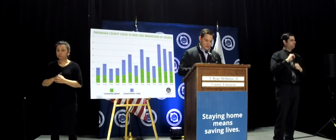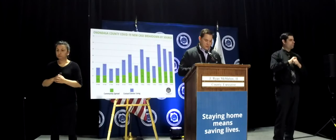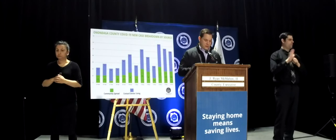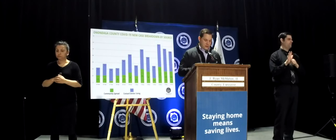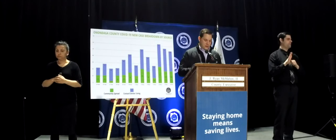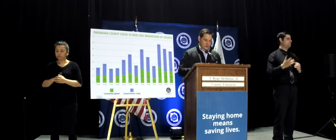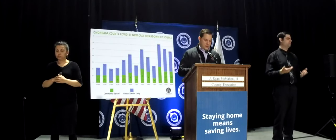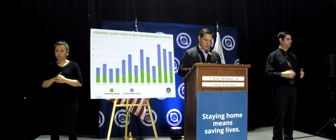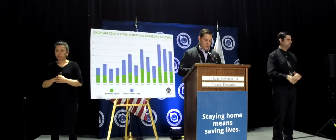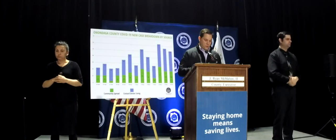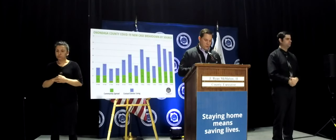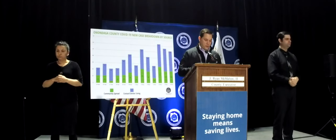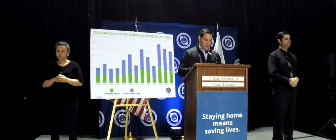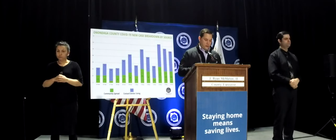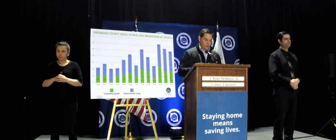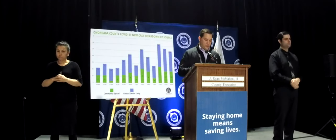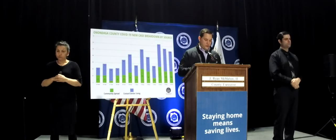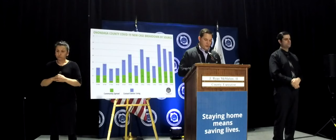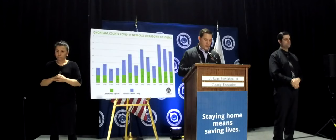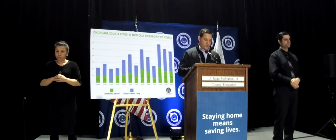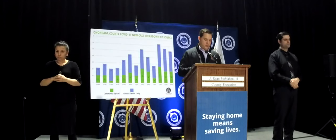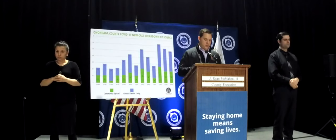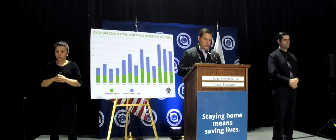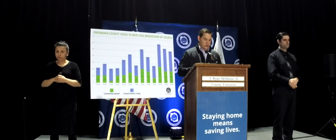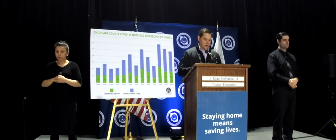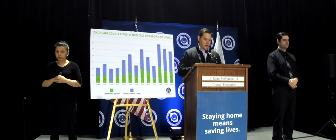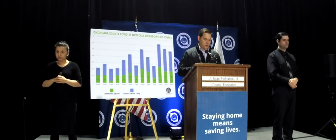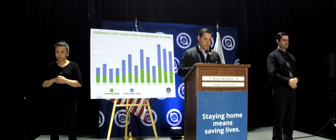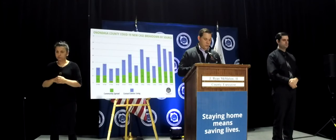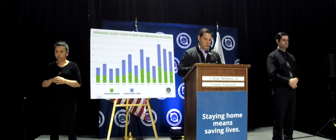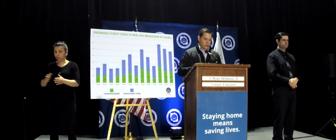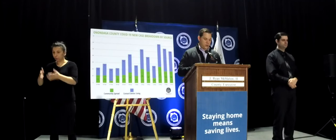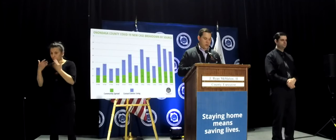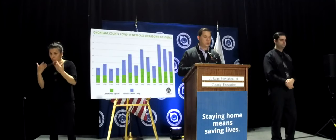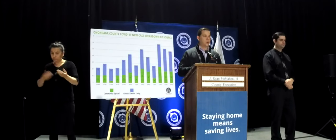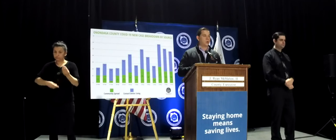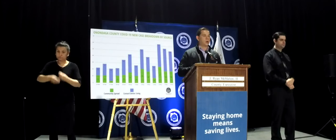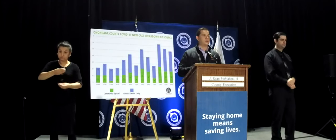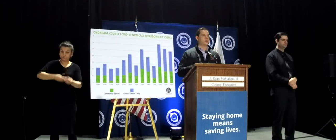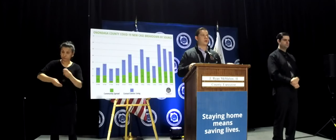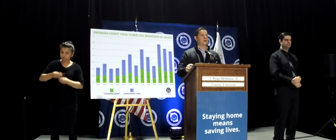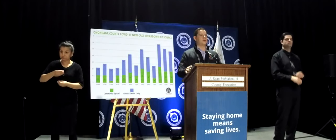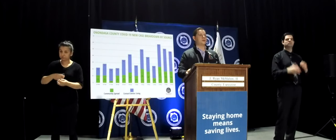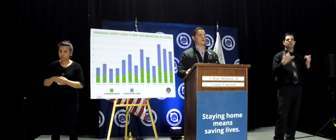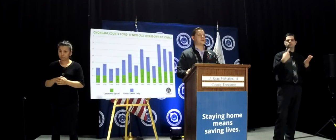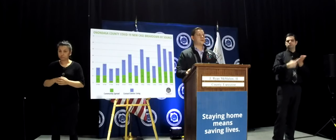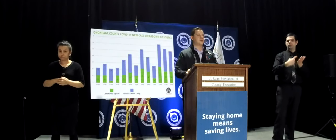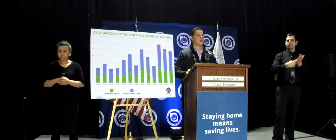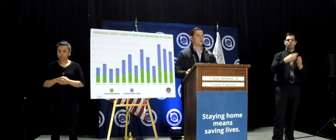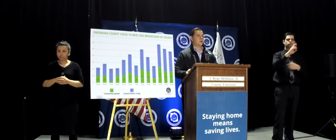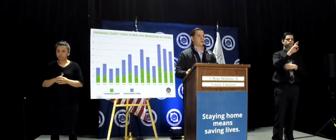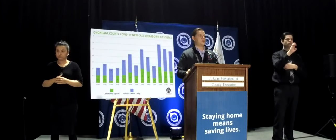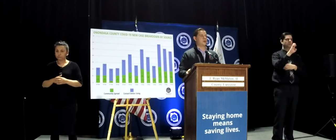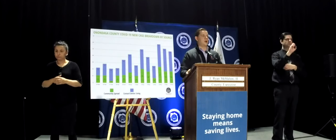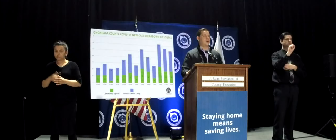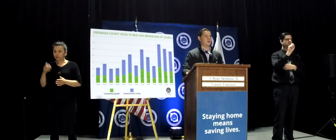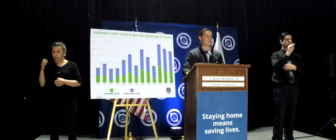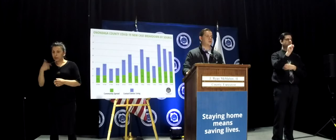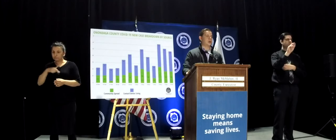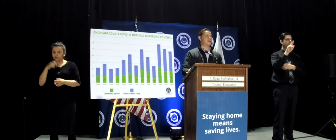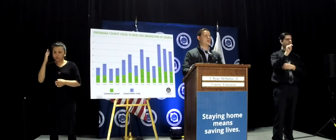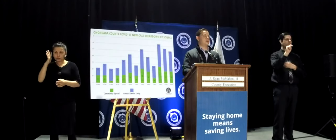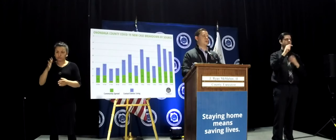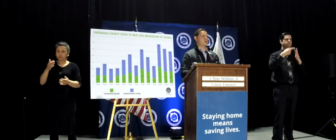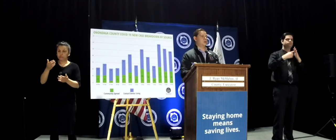Again, certainly related to restart, we know one of the conditions for restart